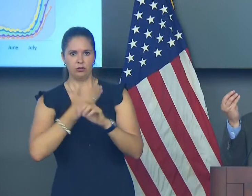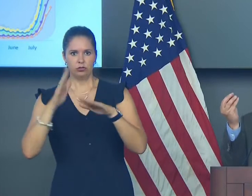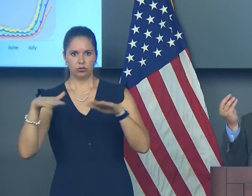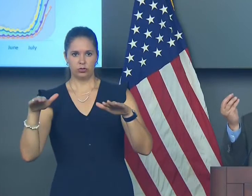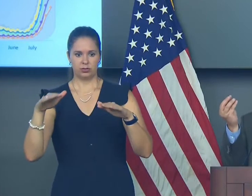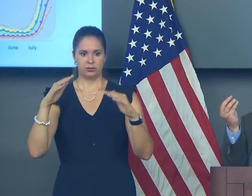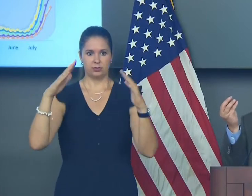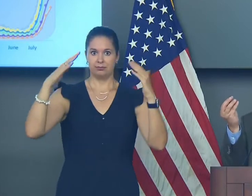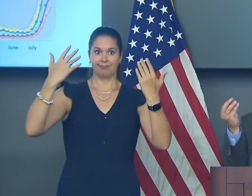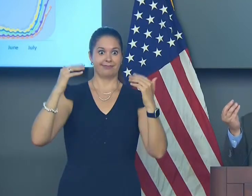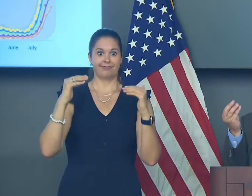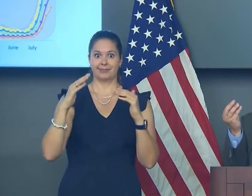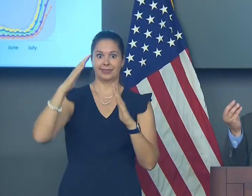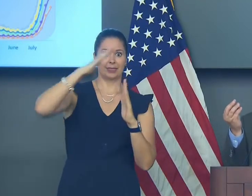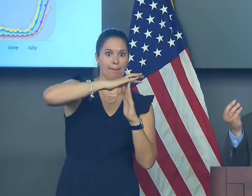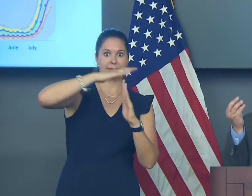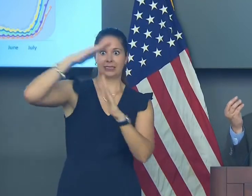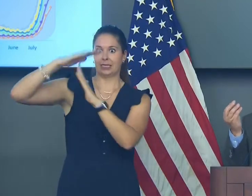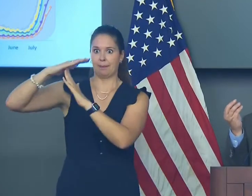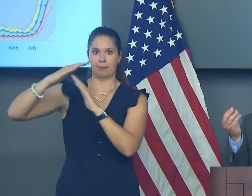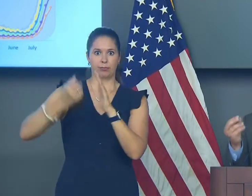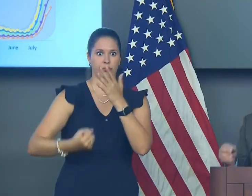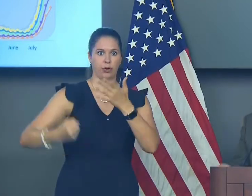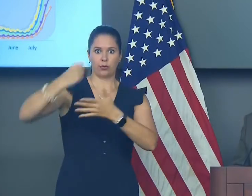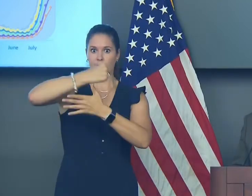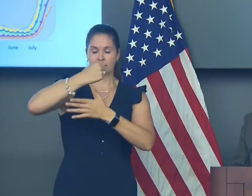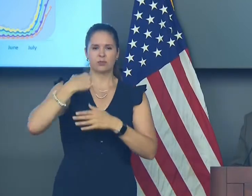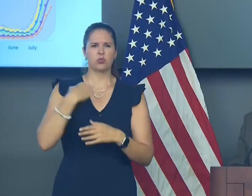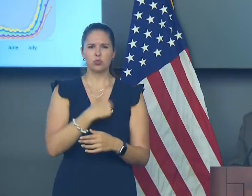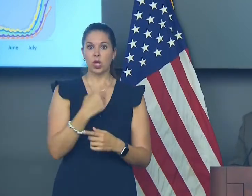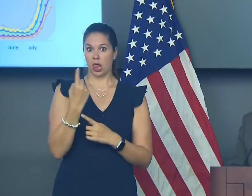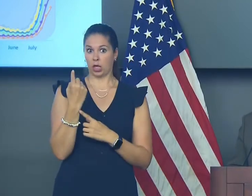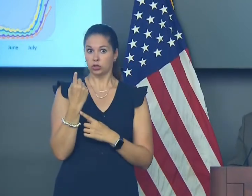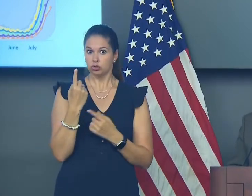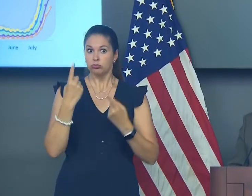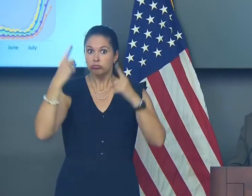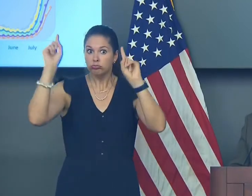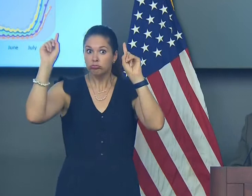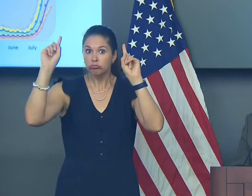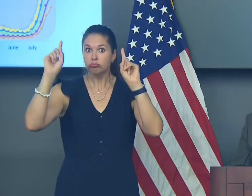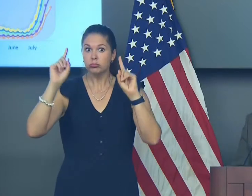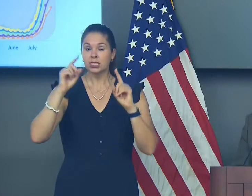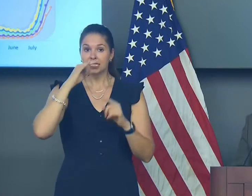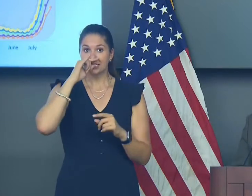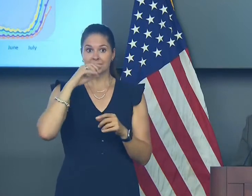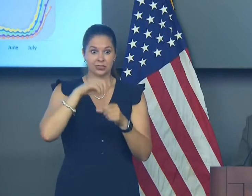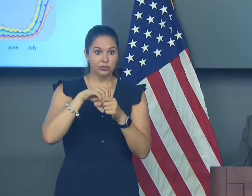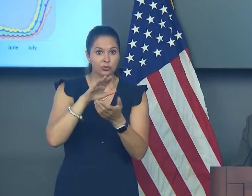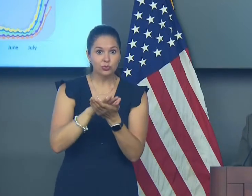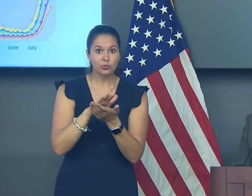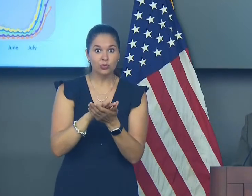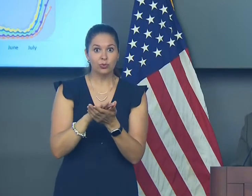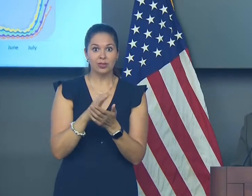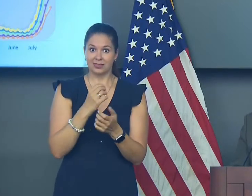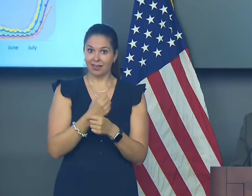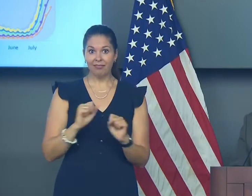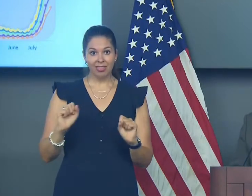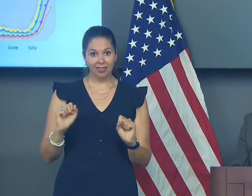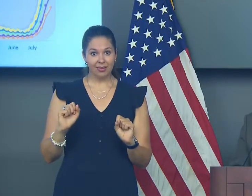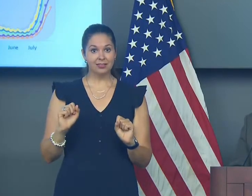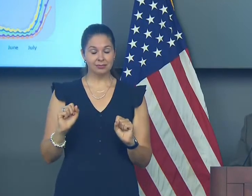those are the top two priorities. We were very, very successful last year at having our kids in school very